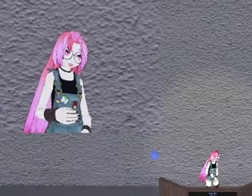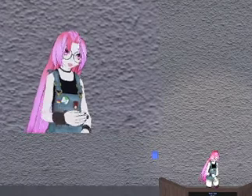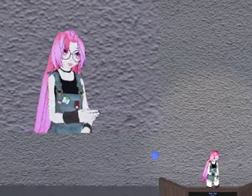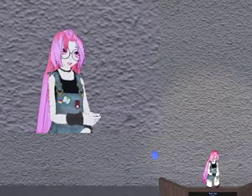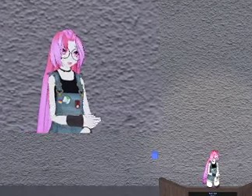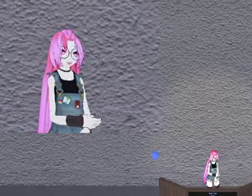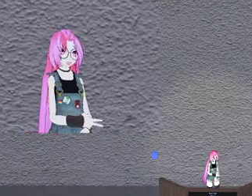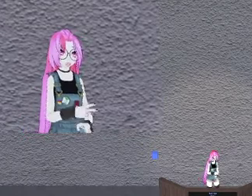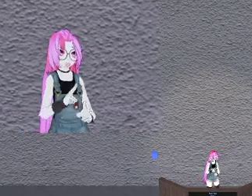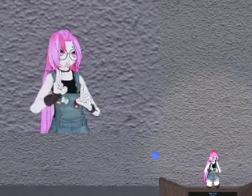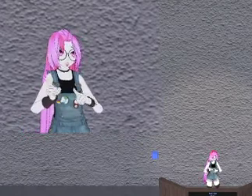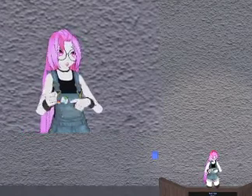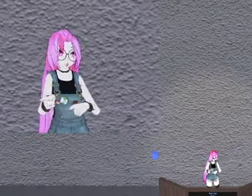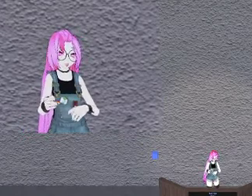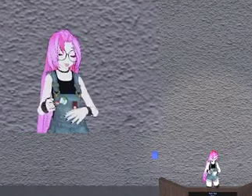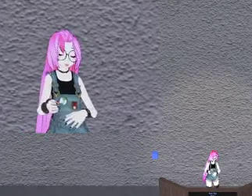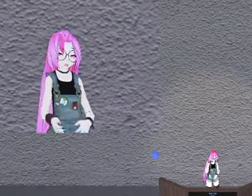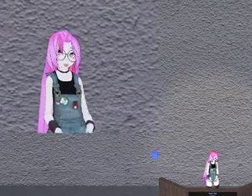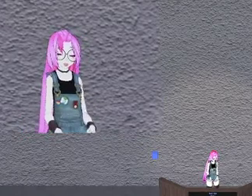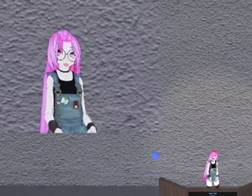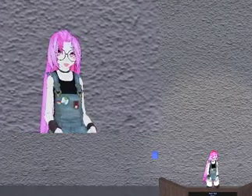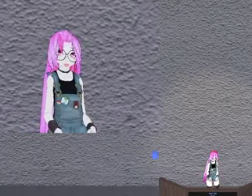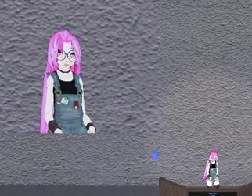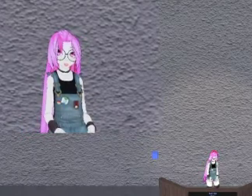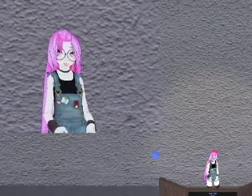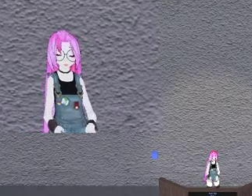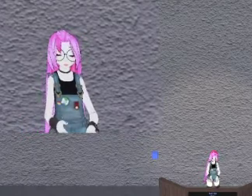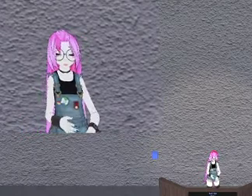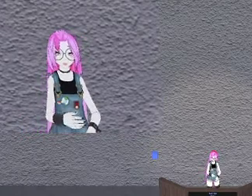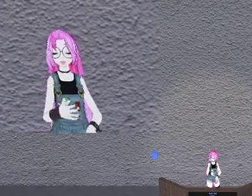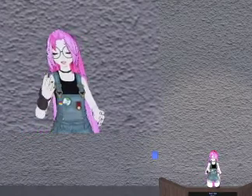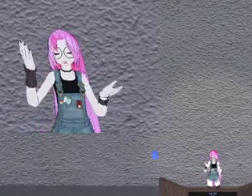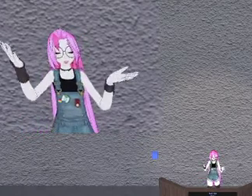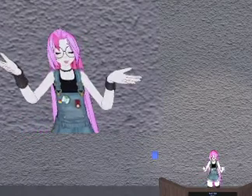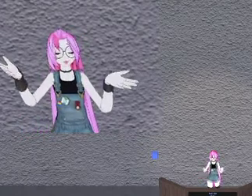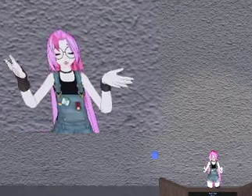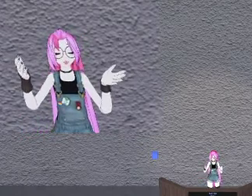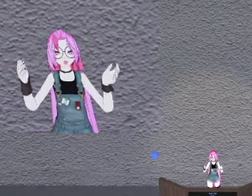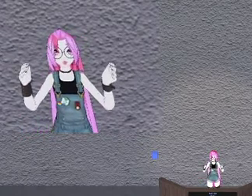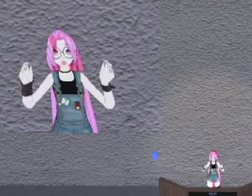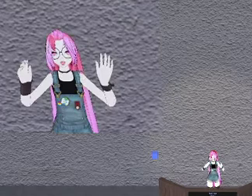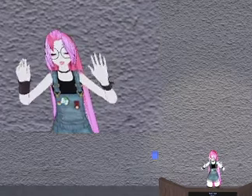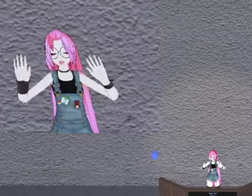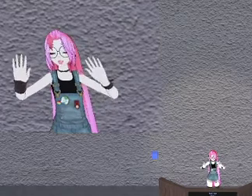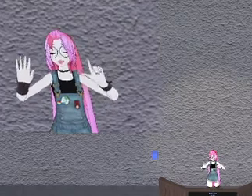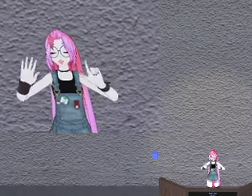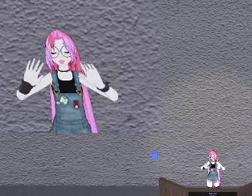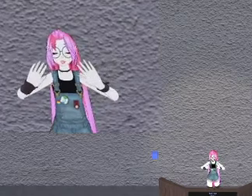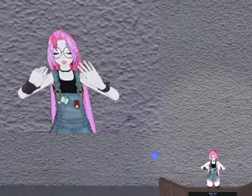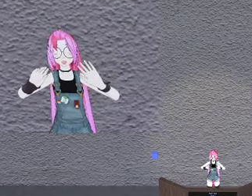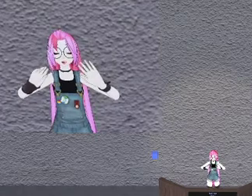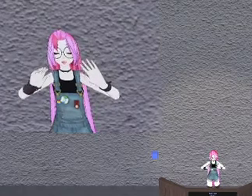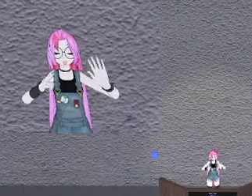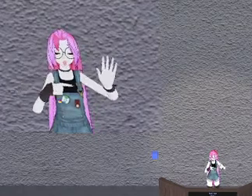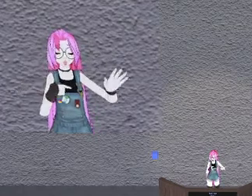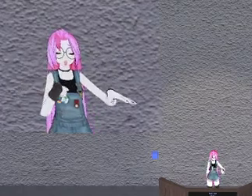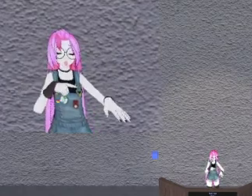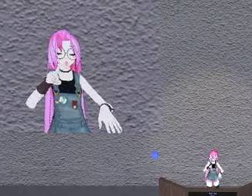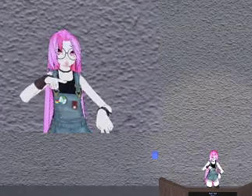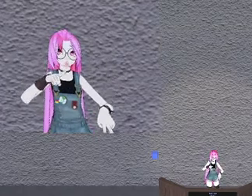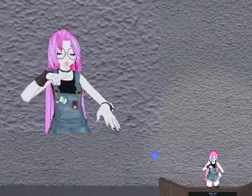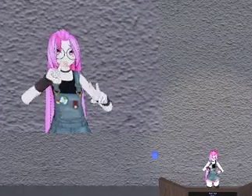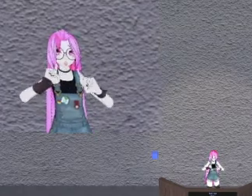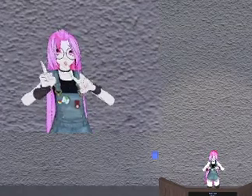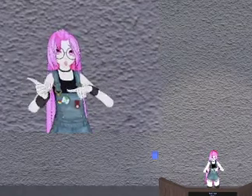all that good stuff, because go just isn't something that you'd use. Oh, that's what it was. Sorry. You will see people say like,